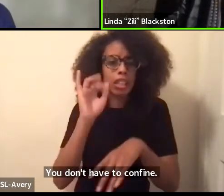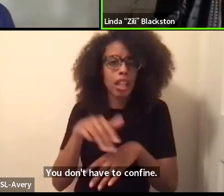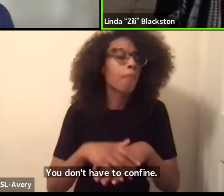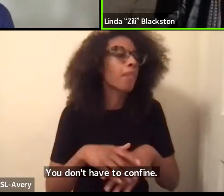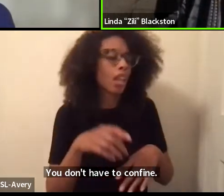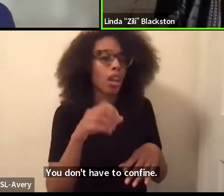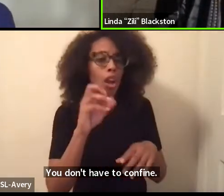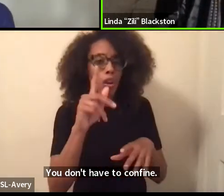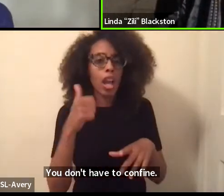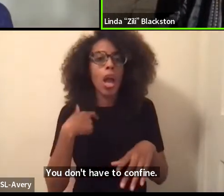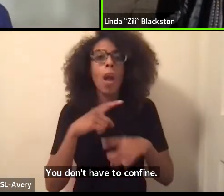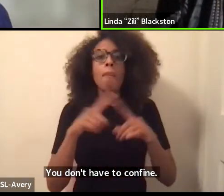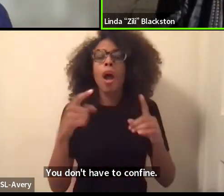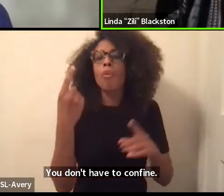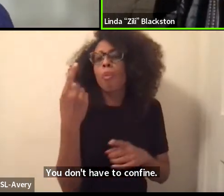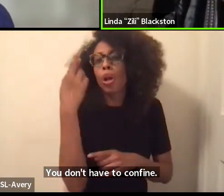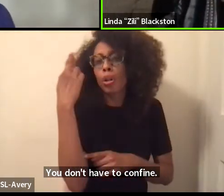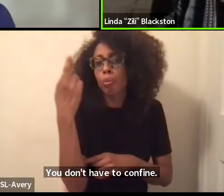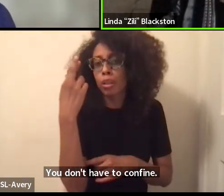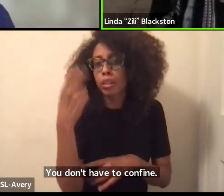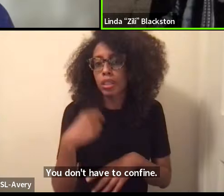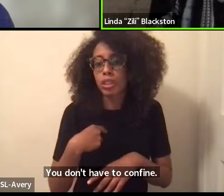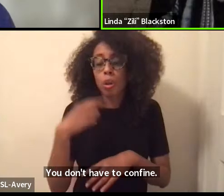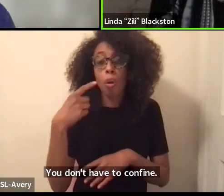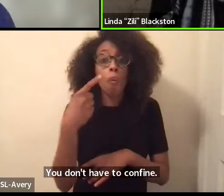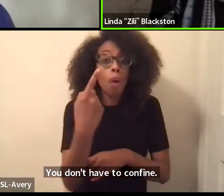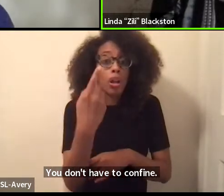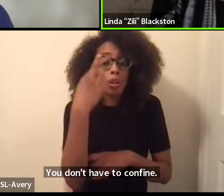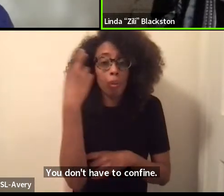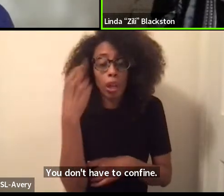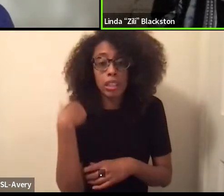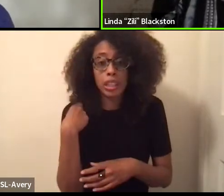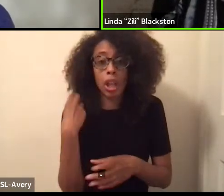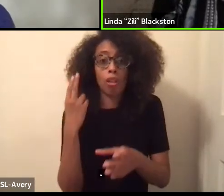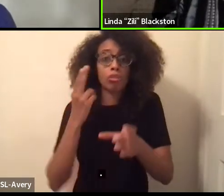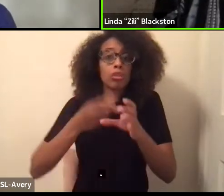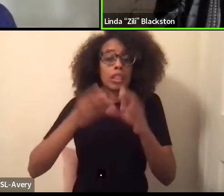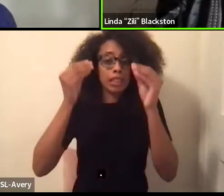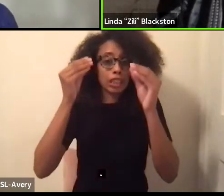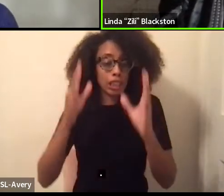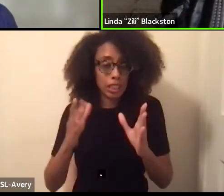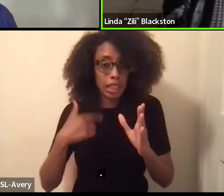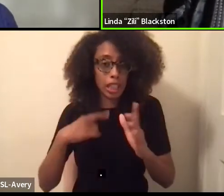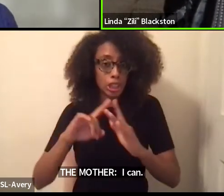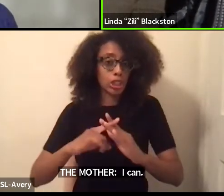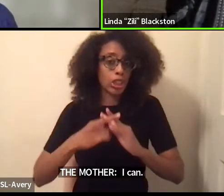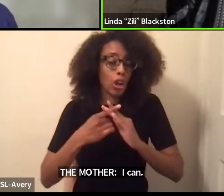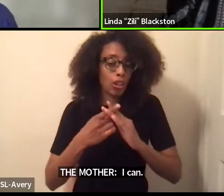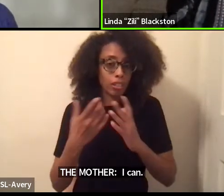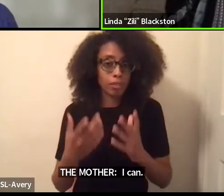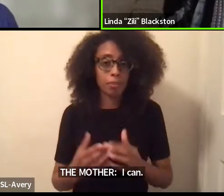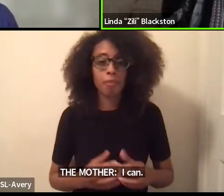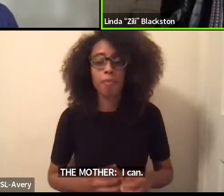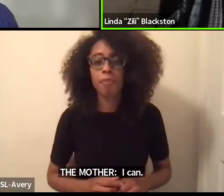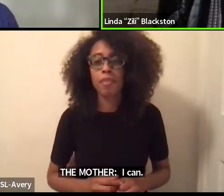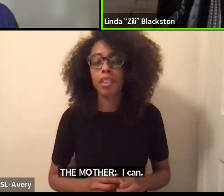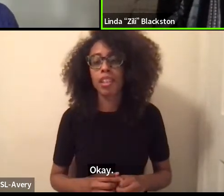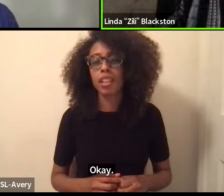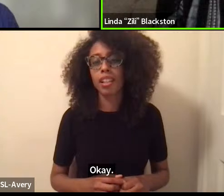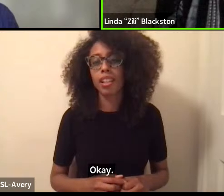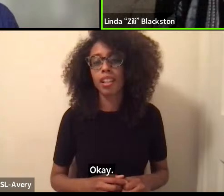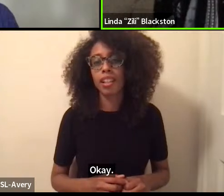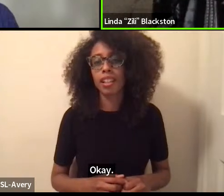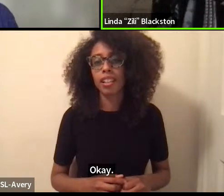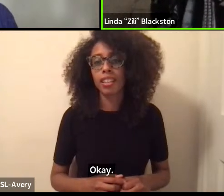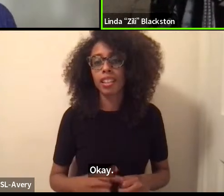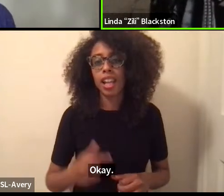one of the reasons, I want to say that one of the reasons that I went into teaching in the first place, I want to say that I was what's called